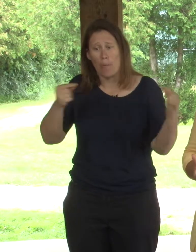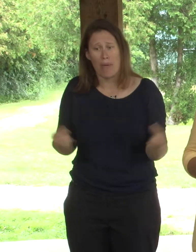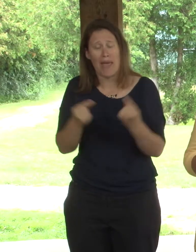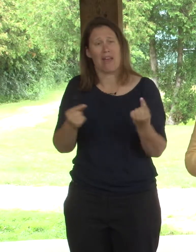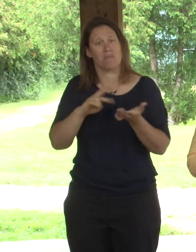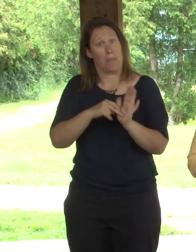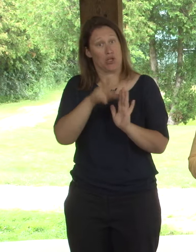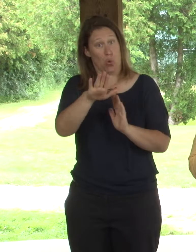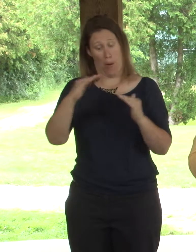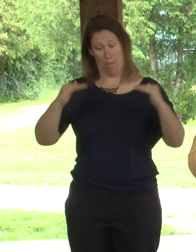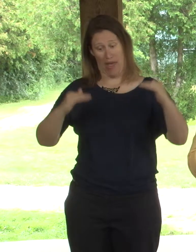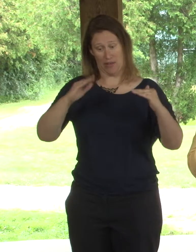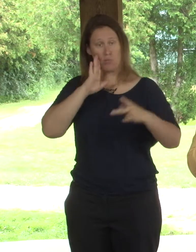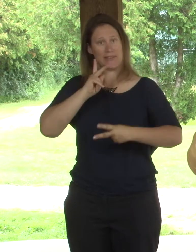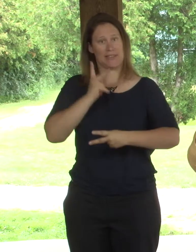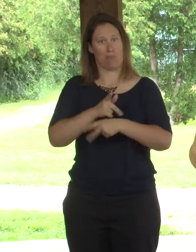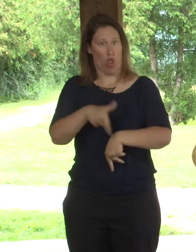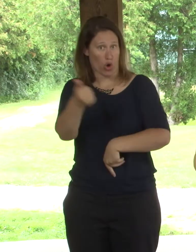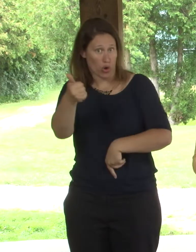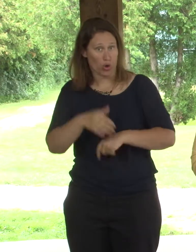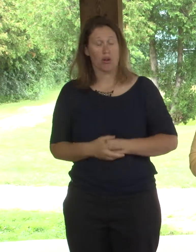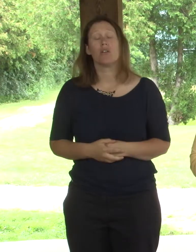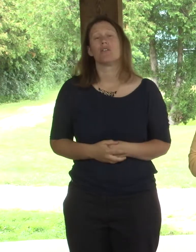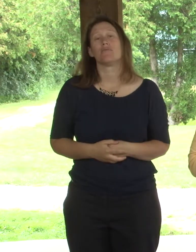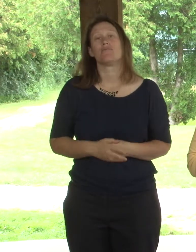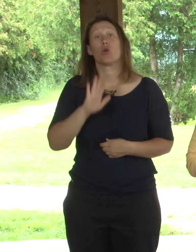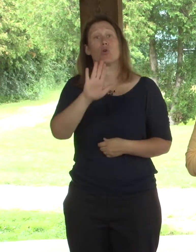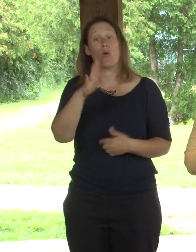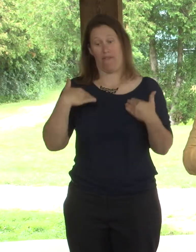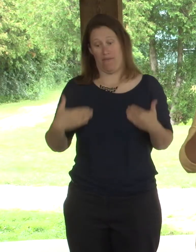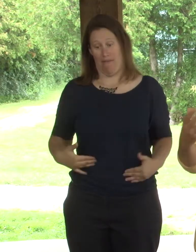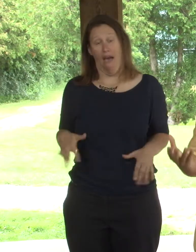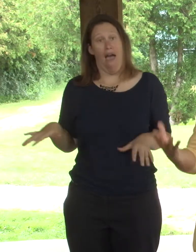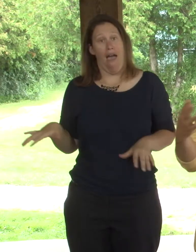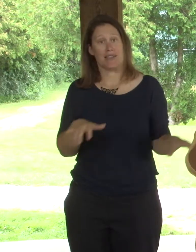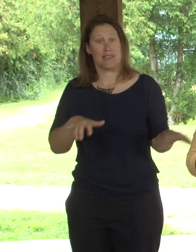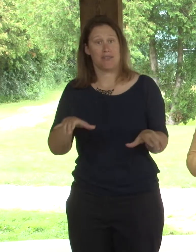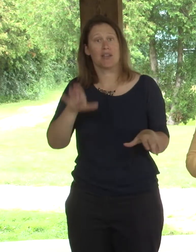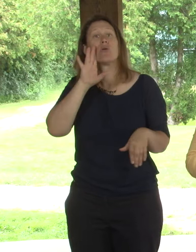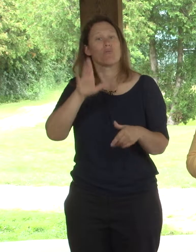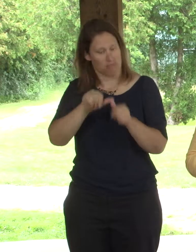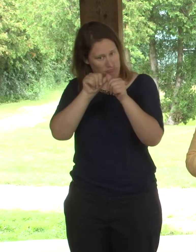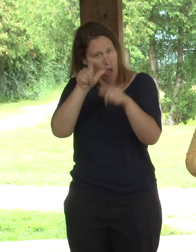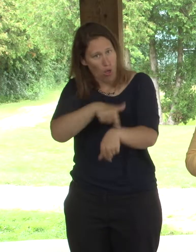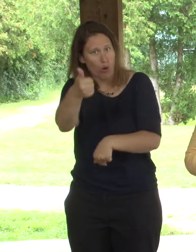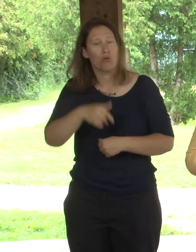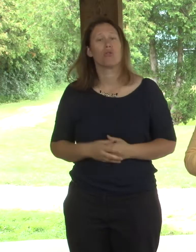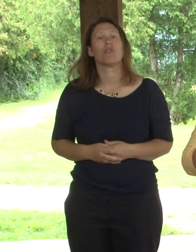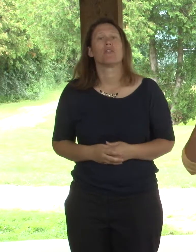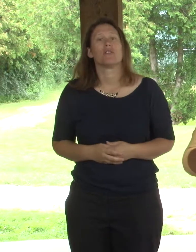balance. It will help you maintain your physical activity. It will help you actually prevent